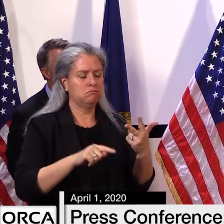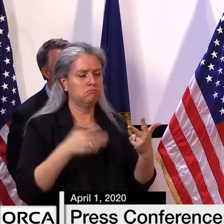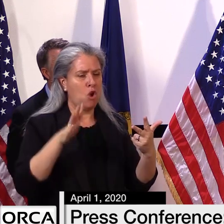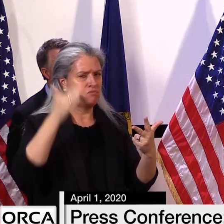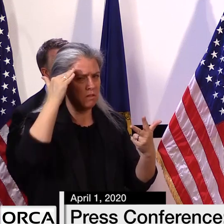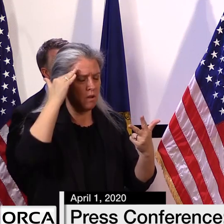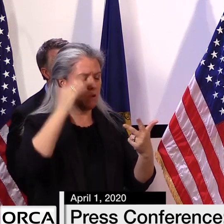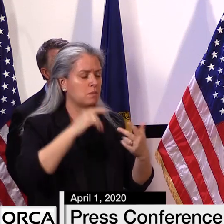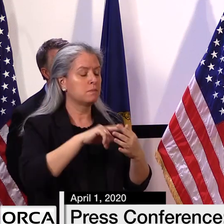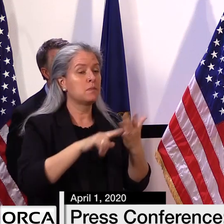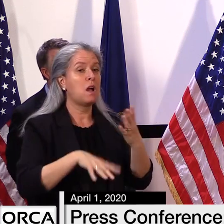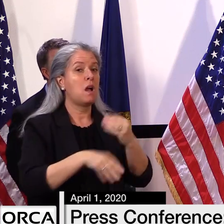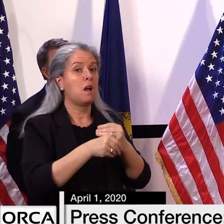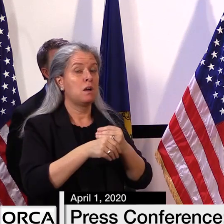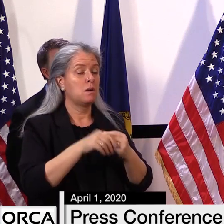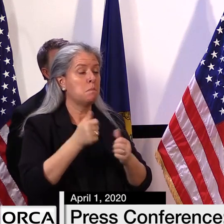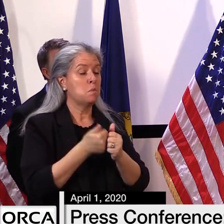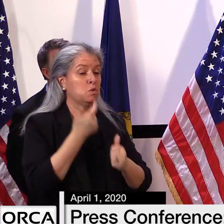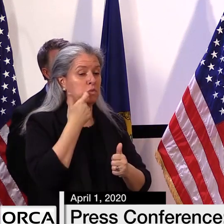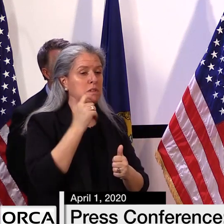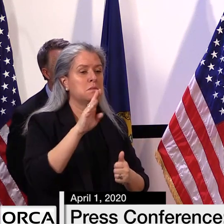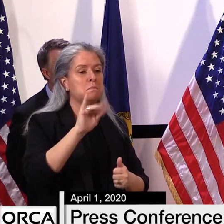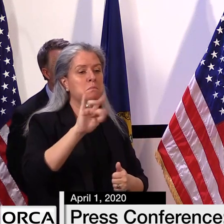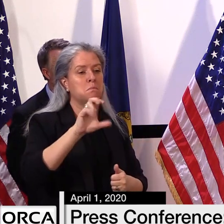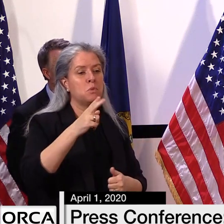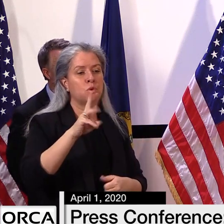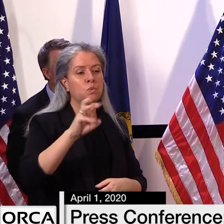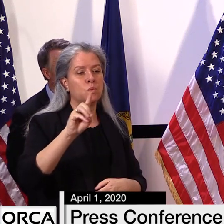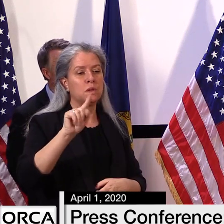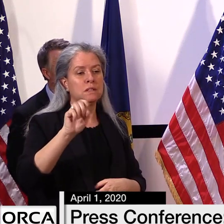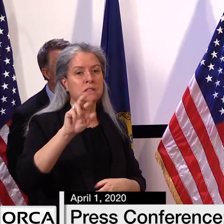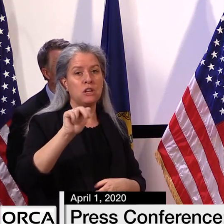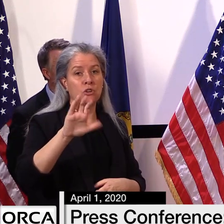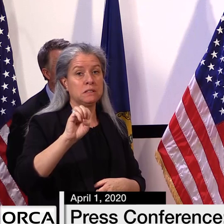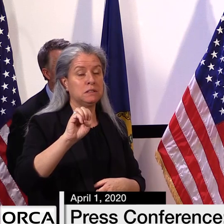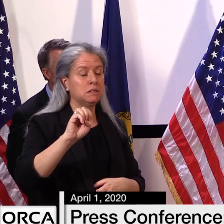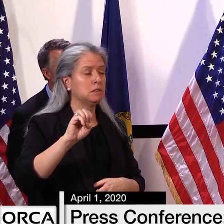others include, most recently, Birchwood Terrace,